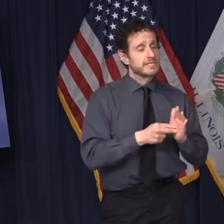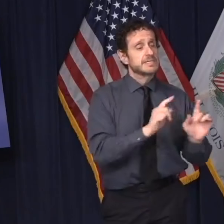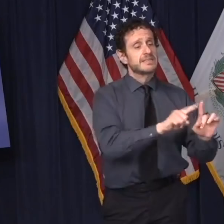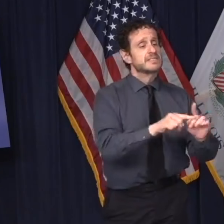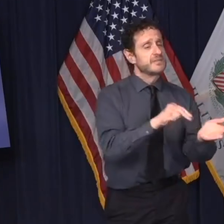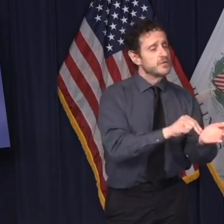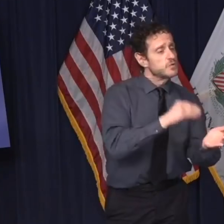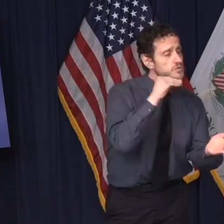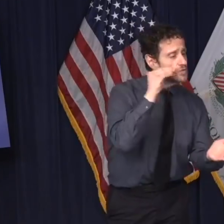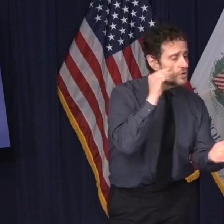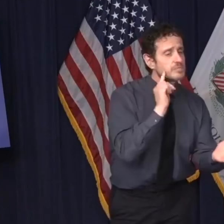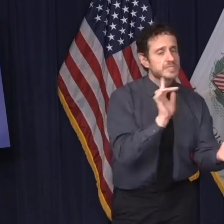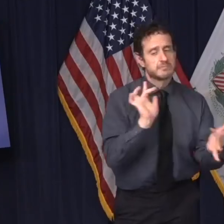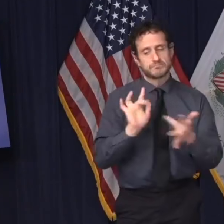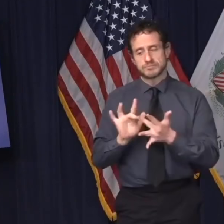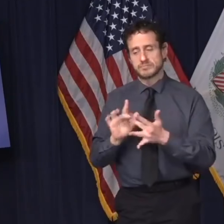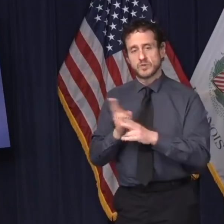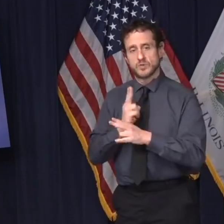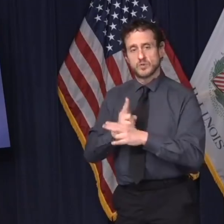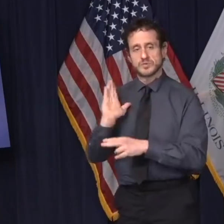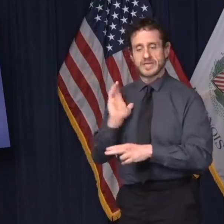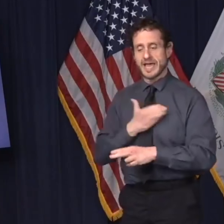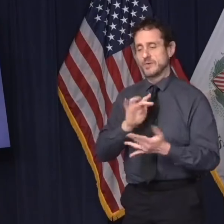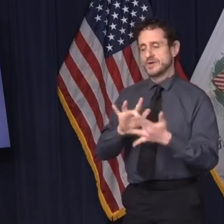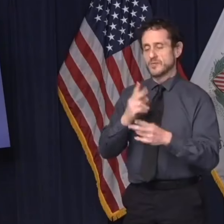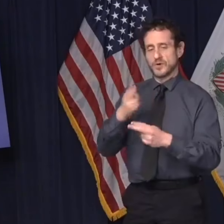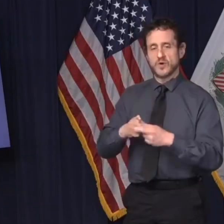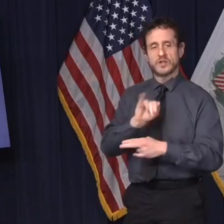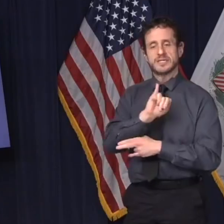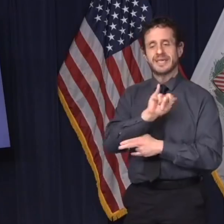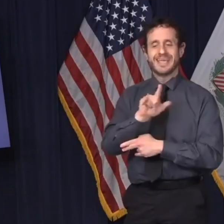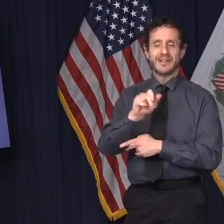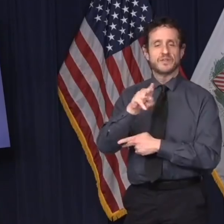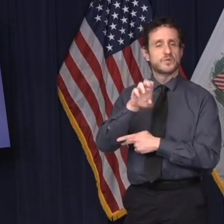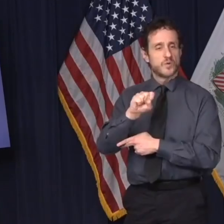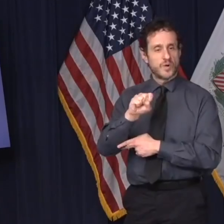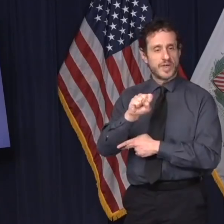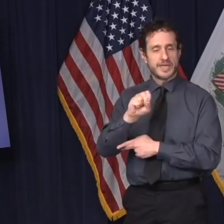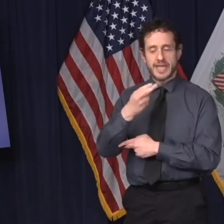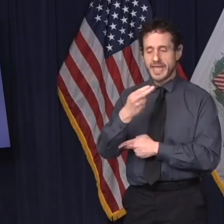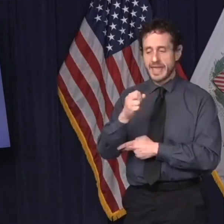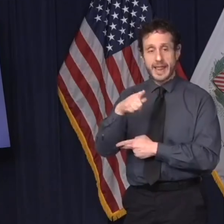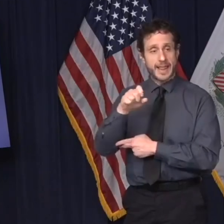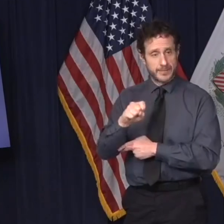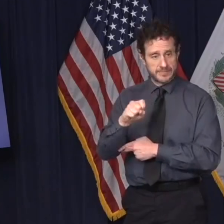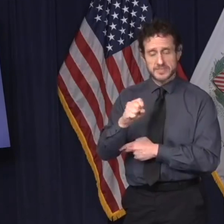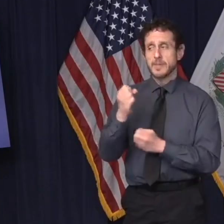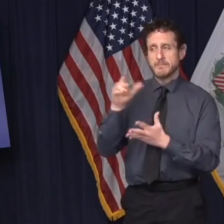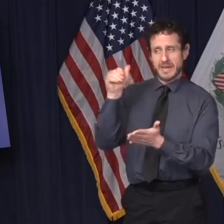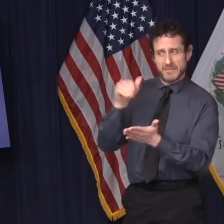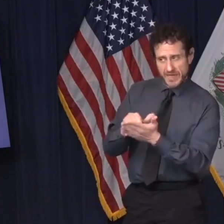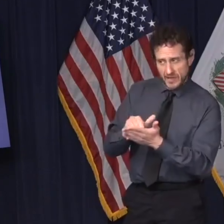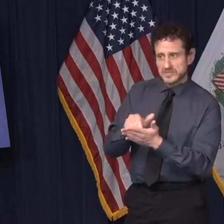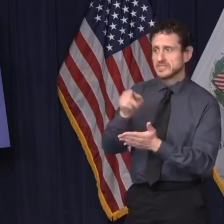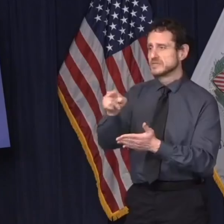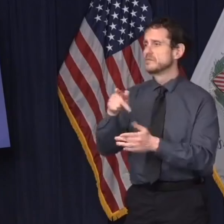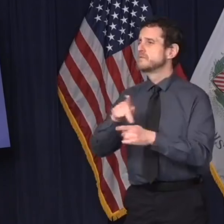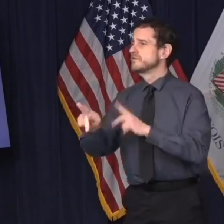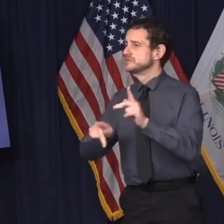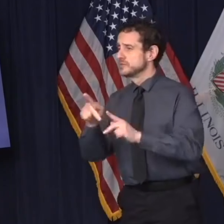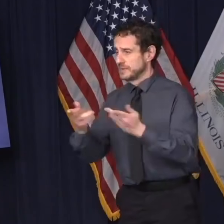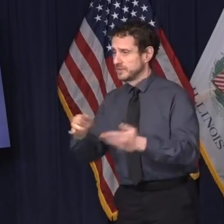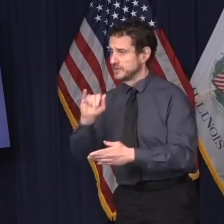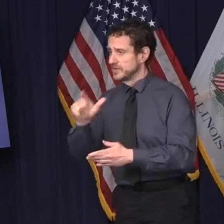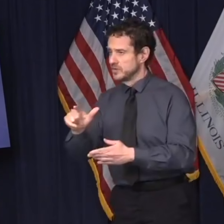to tap into our Illinois Helps network, where thousands of medical professionals in Illinois have indicated their willingness